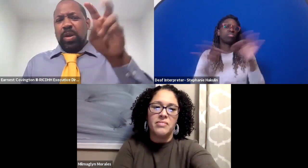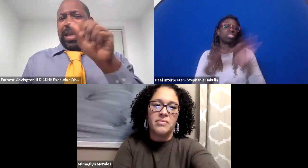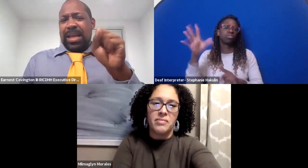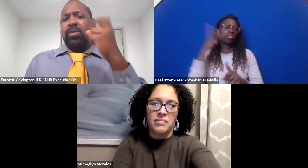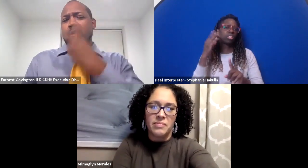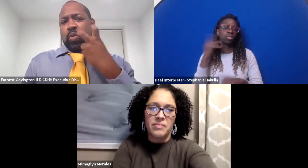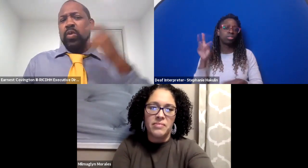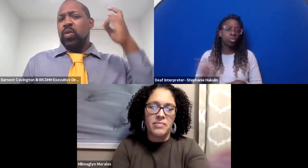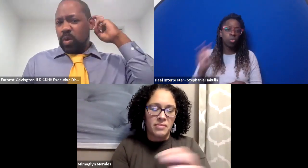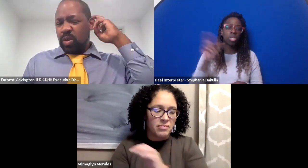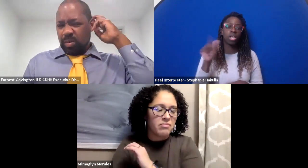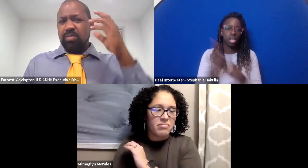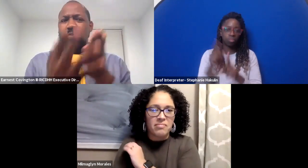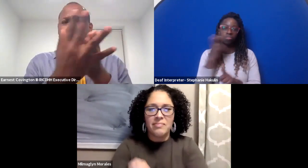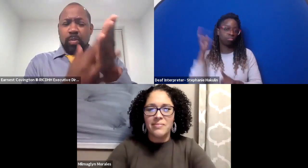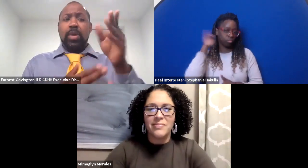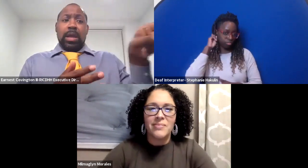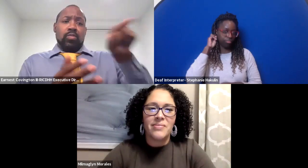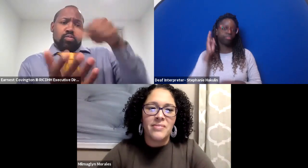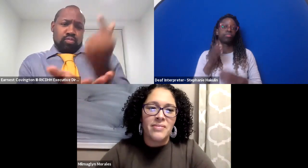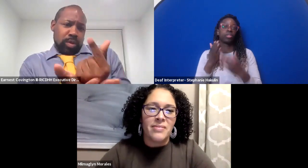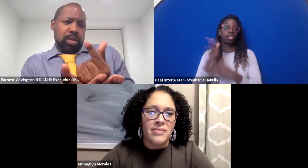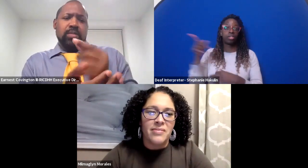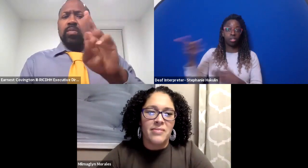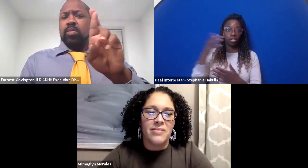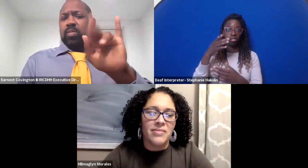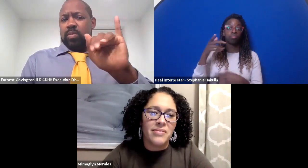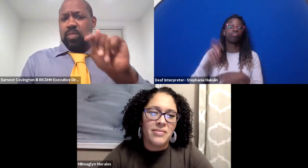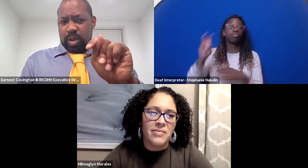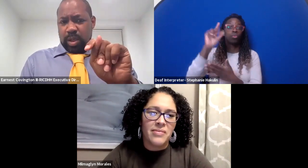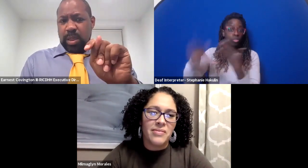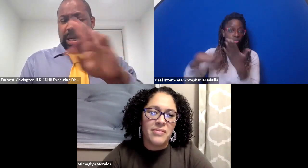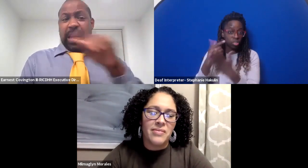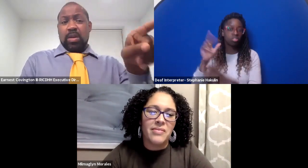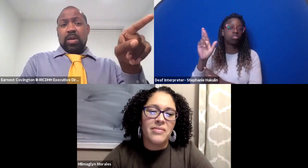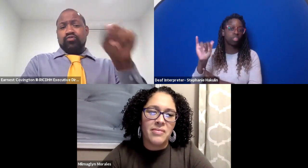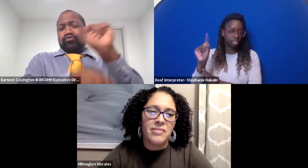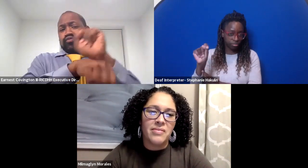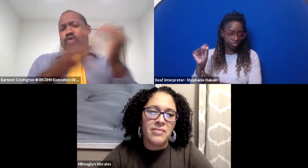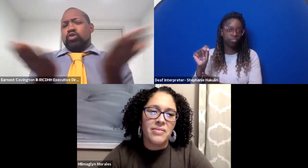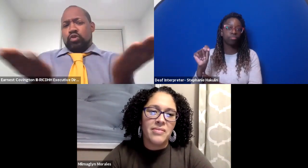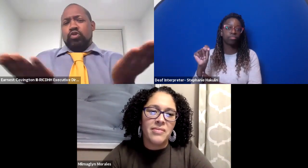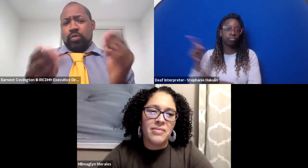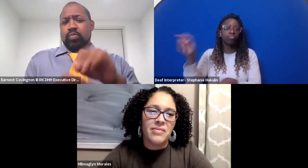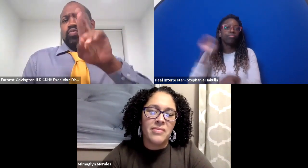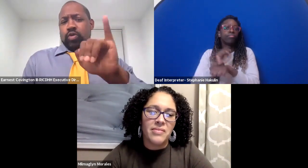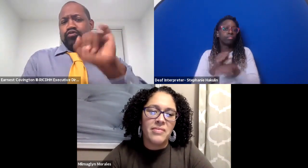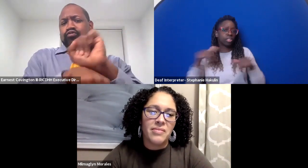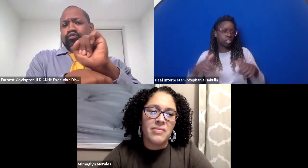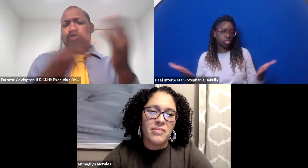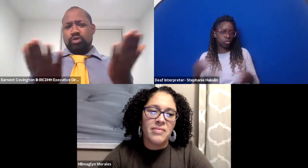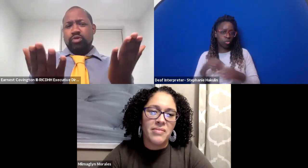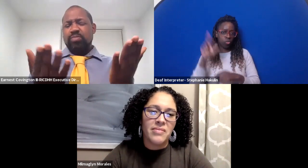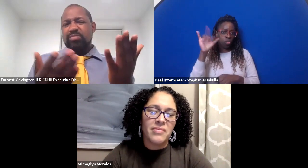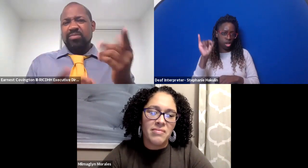cochlear implant, and she talked very eloquently about her experience going to school. She graduated from